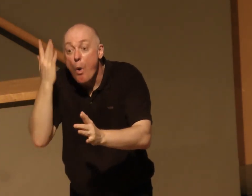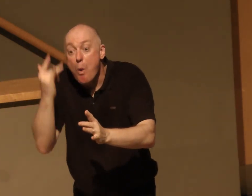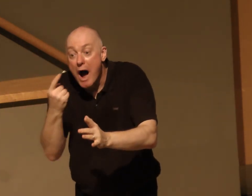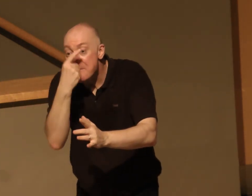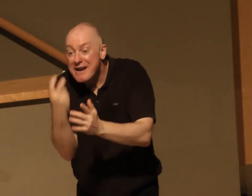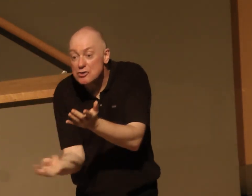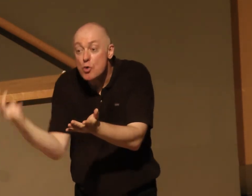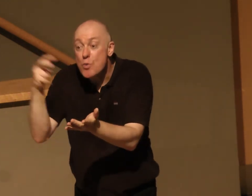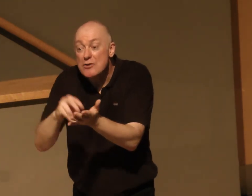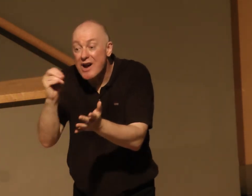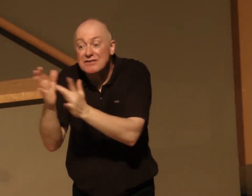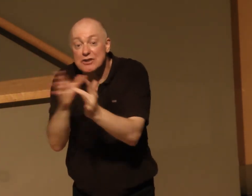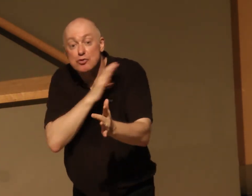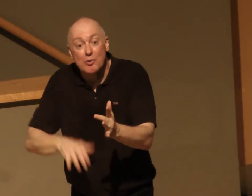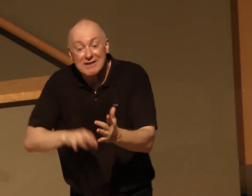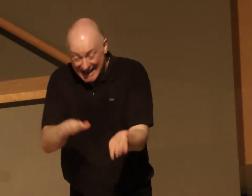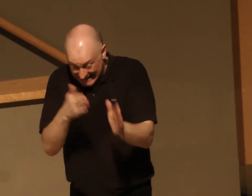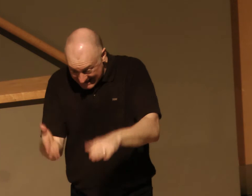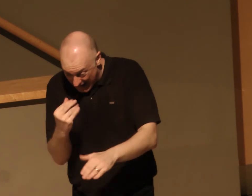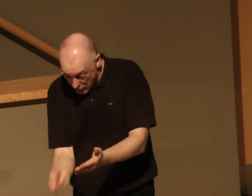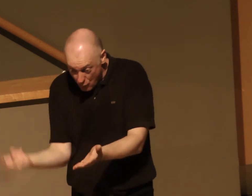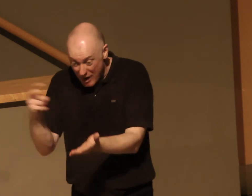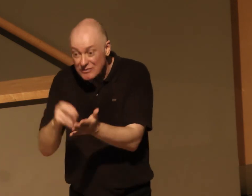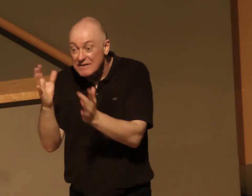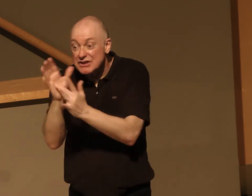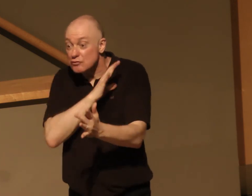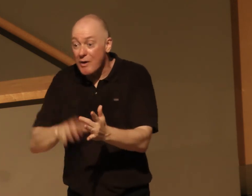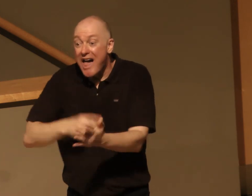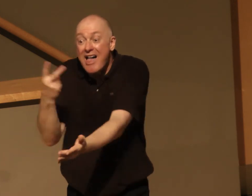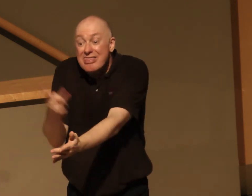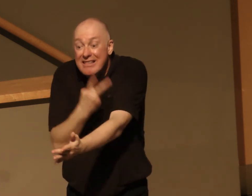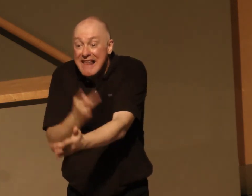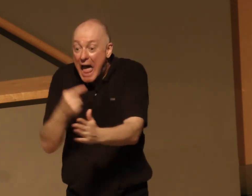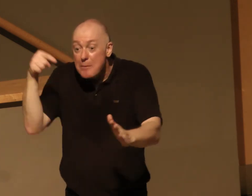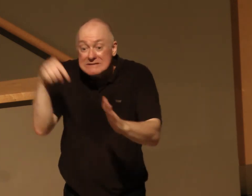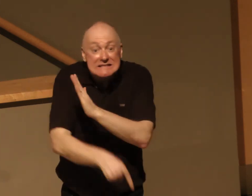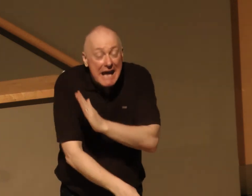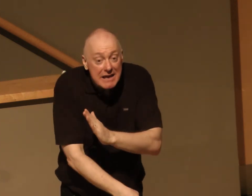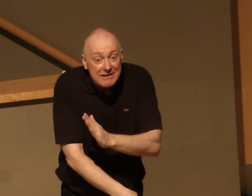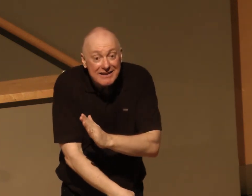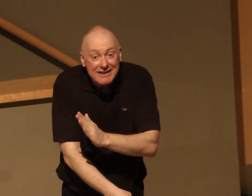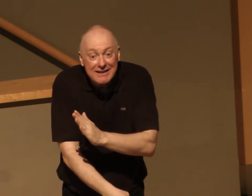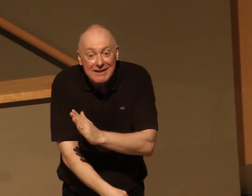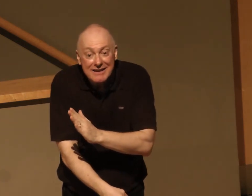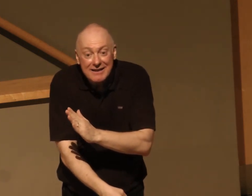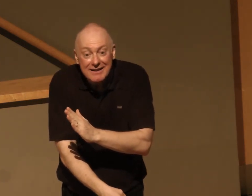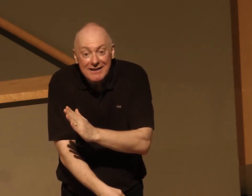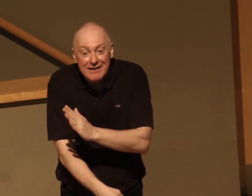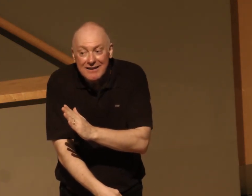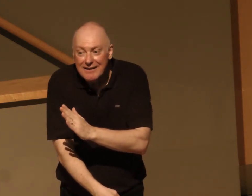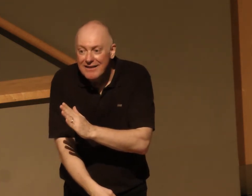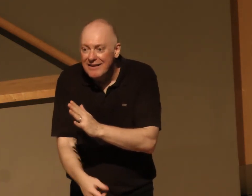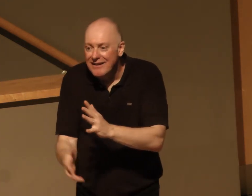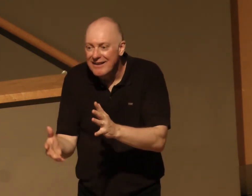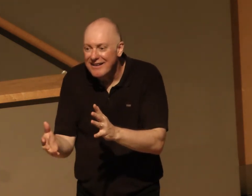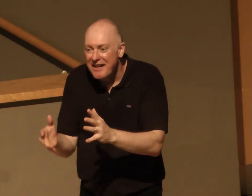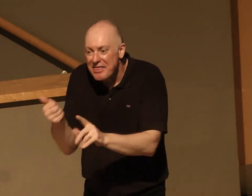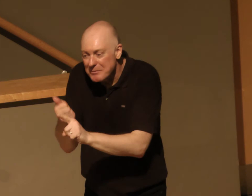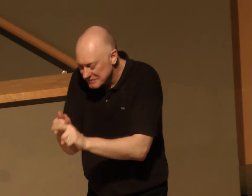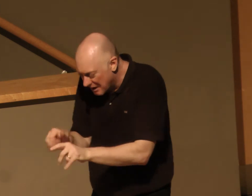of Jesus Christ the death and resurrection of Jesus Christ the man that was slain so there they are holding his feet